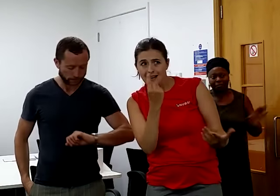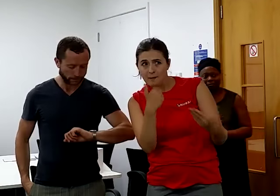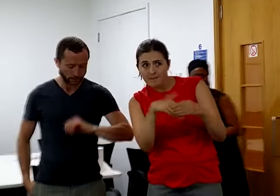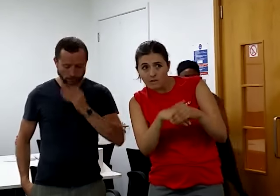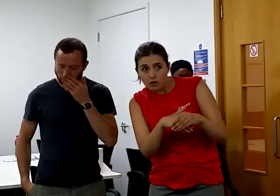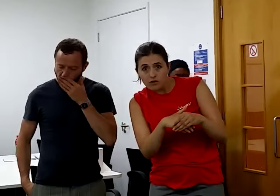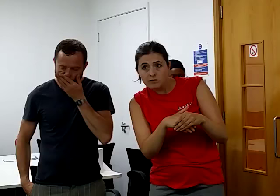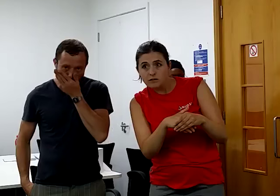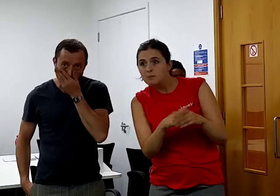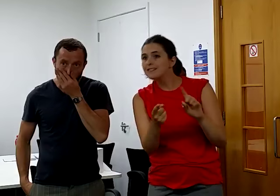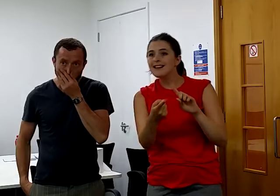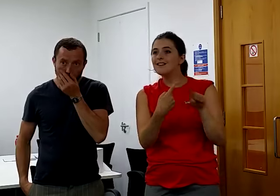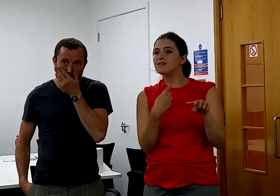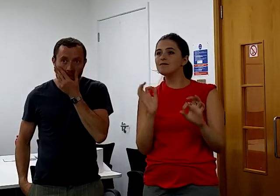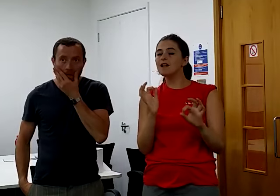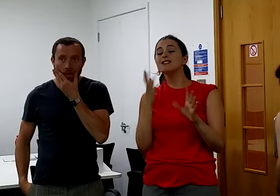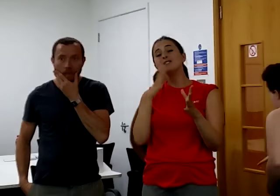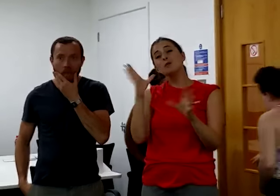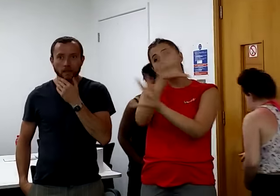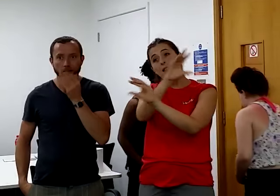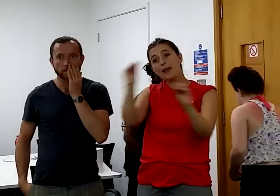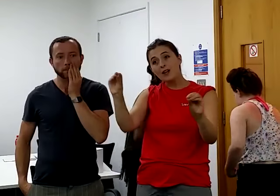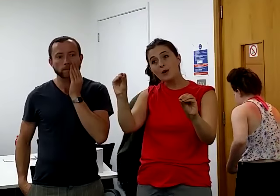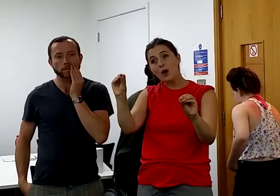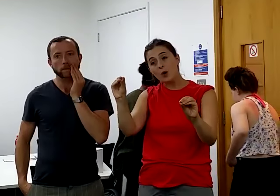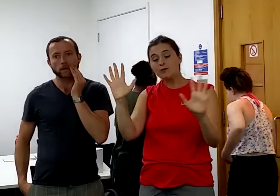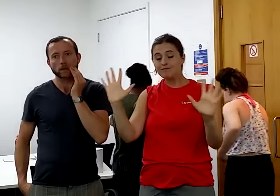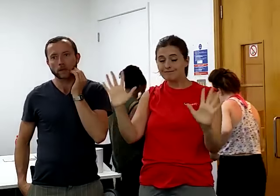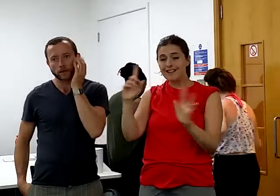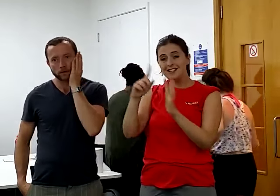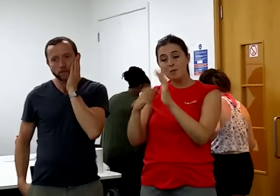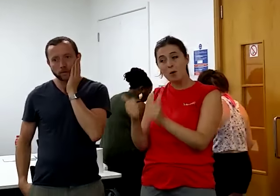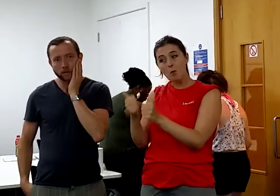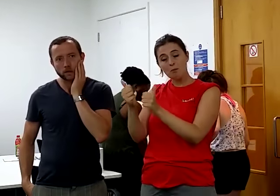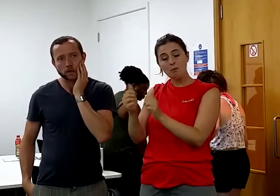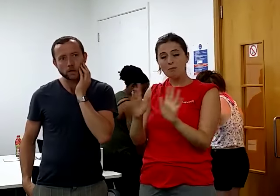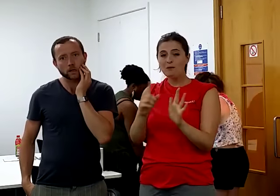So I just wanted to put that out there. Just make of it what you will.